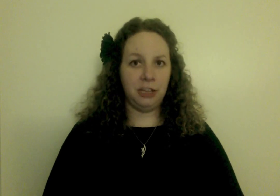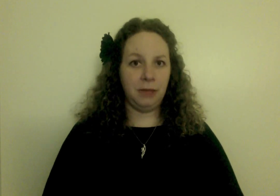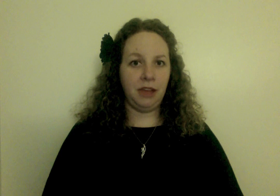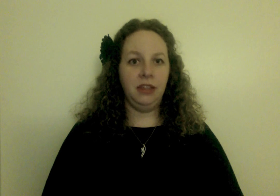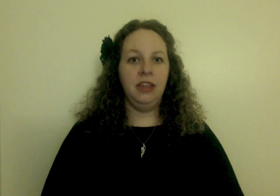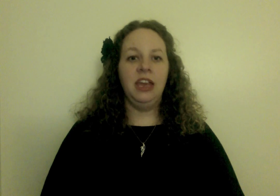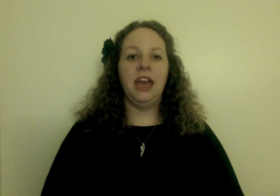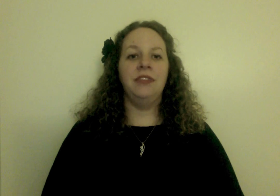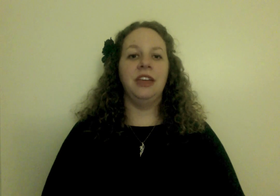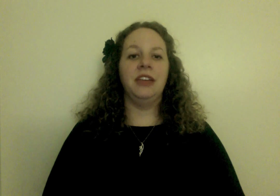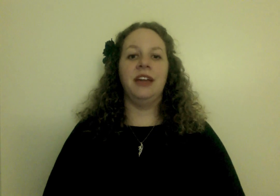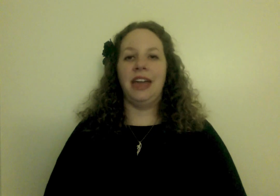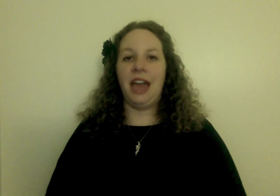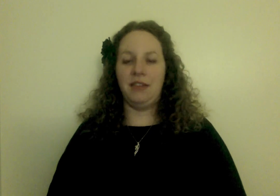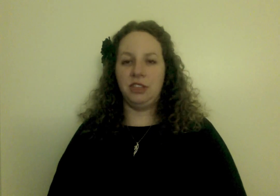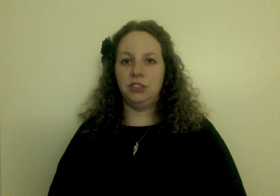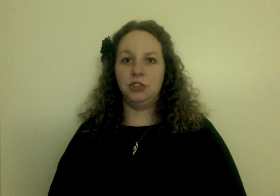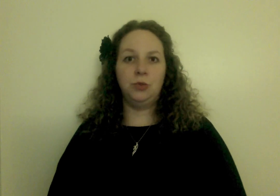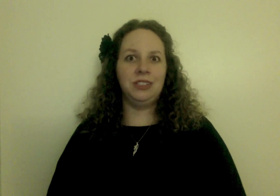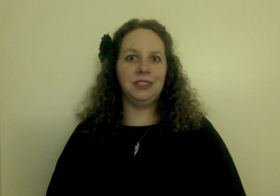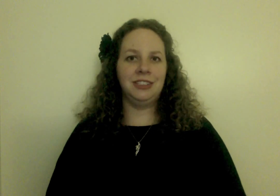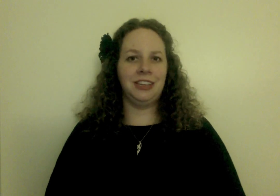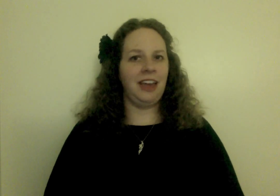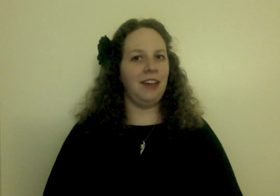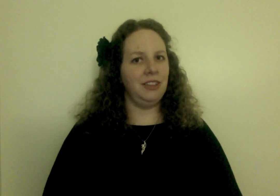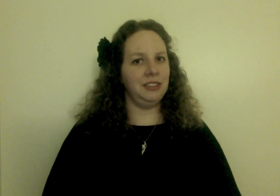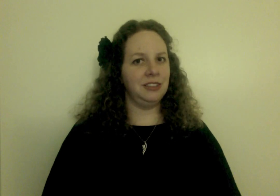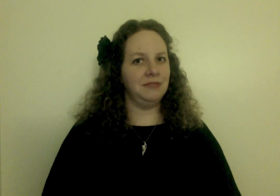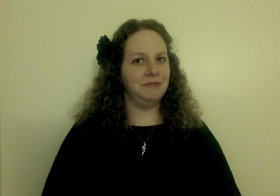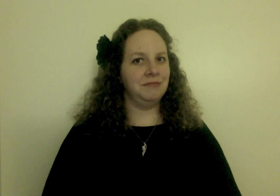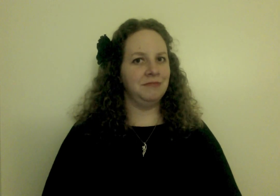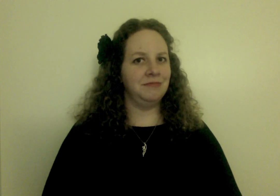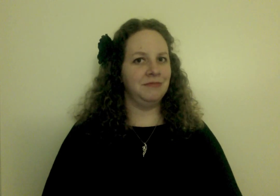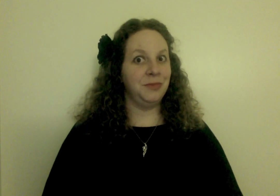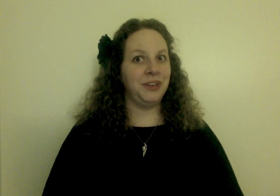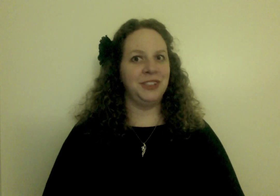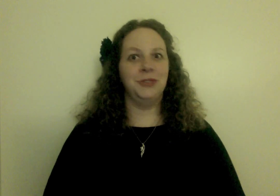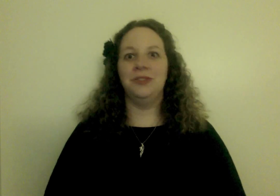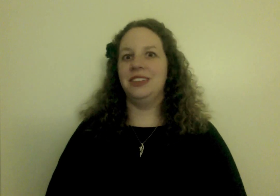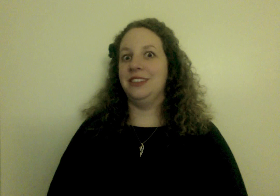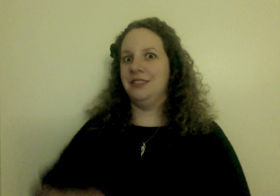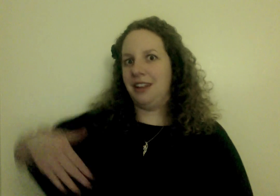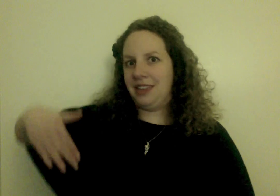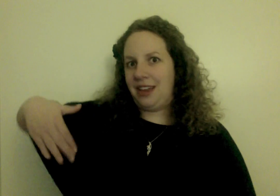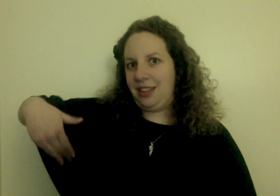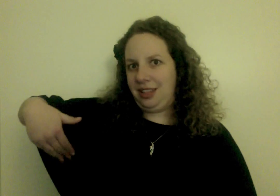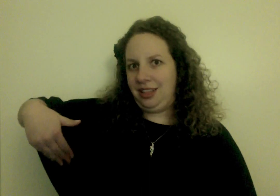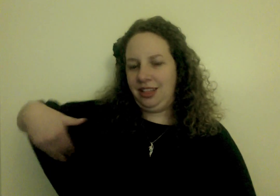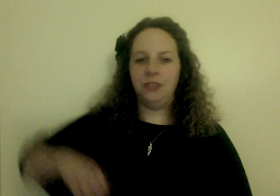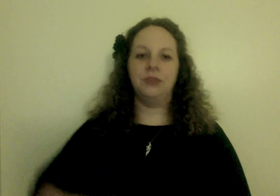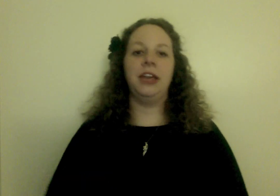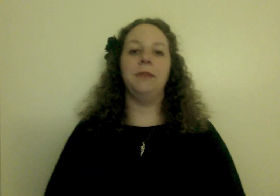email and then I haven't. So what does the sign haven't? We're going to do the not yet. Okay.